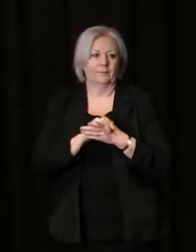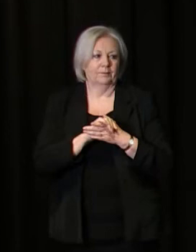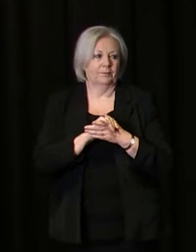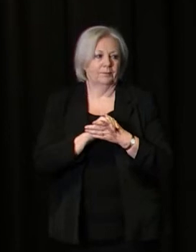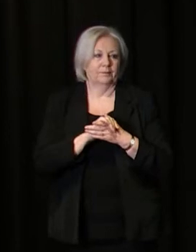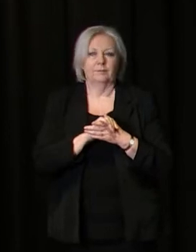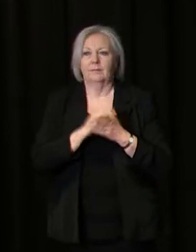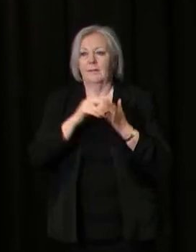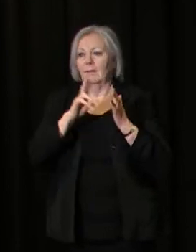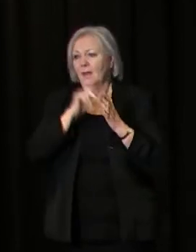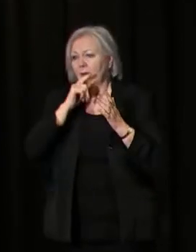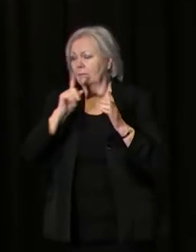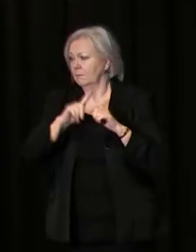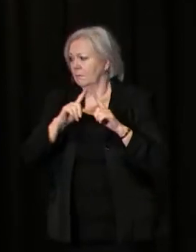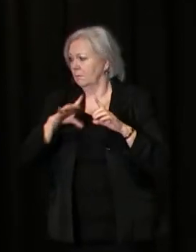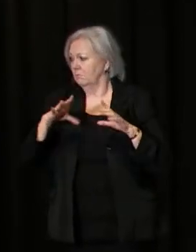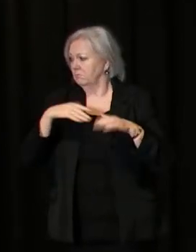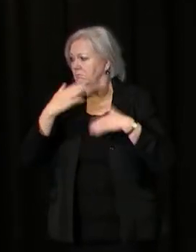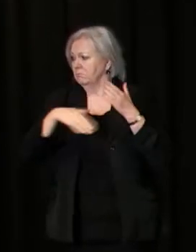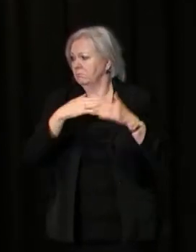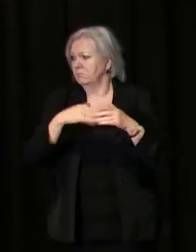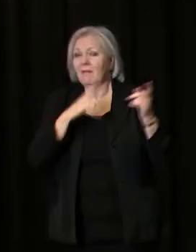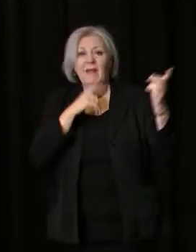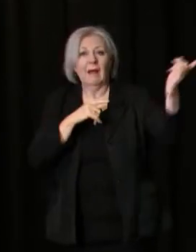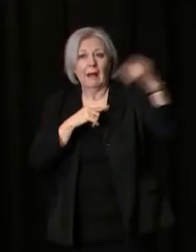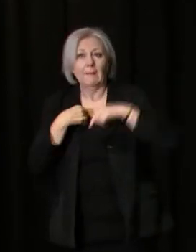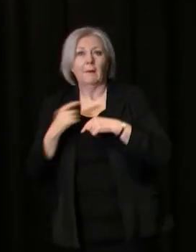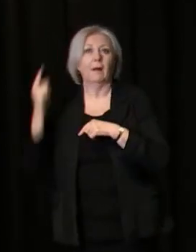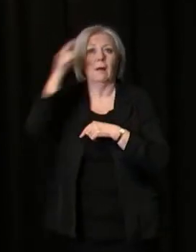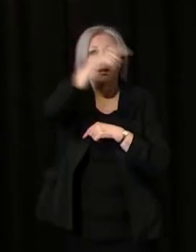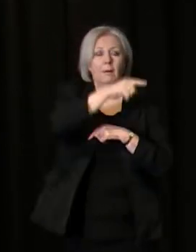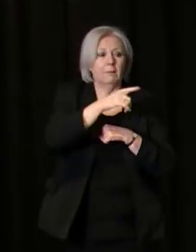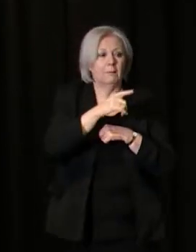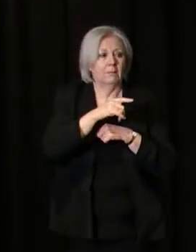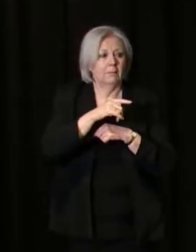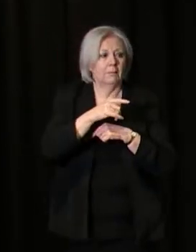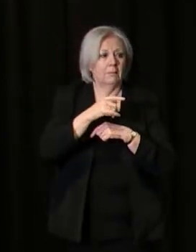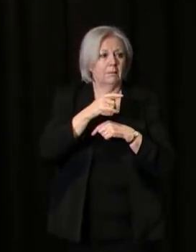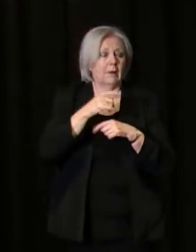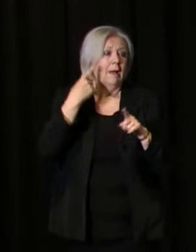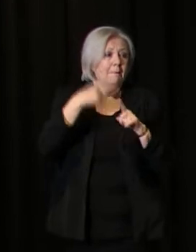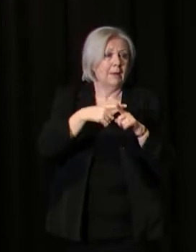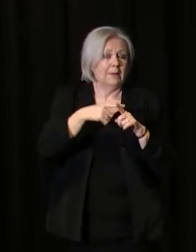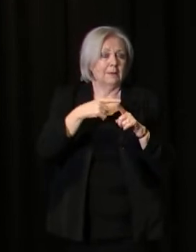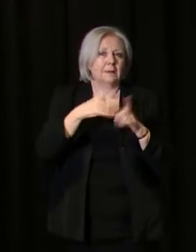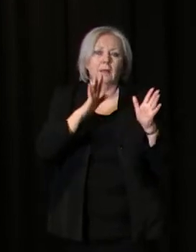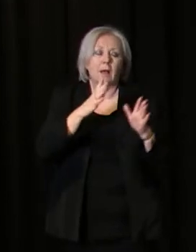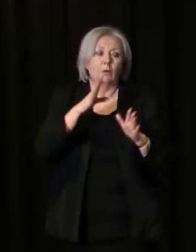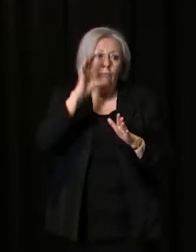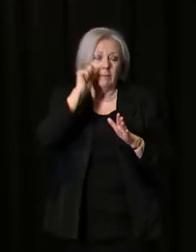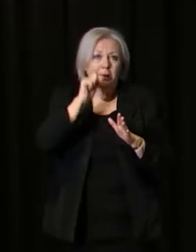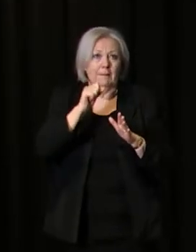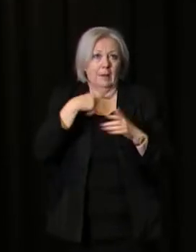Indeed, yes. And you might not get back into the state you've left. That's the other thing. I can't speak.